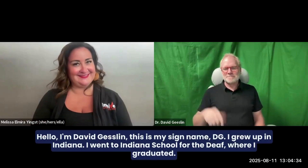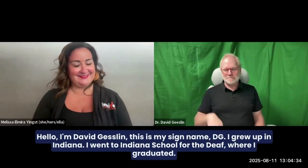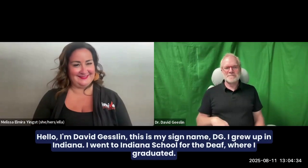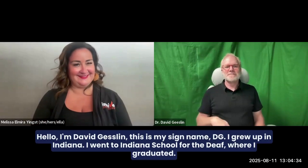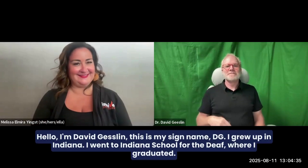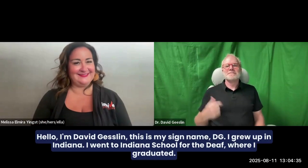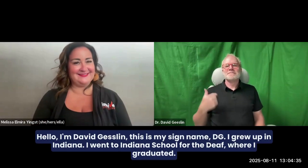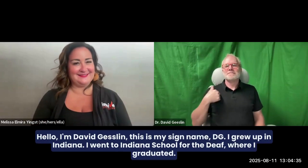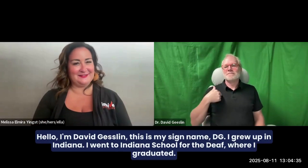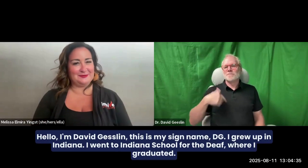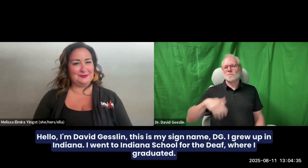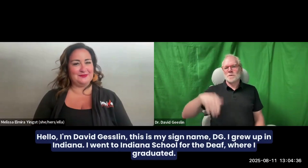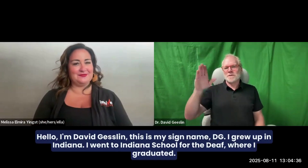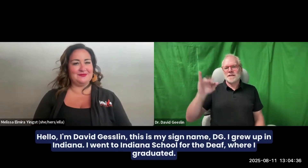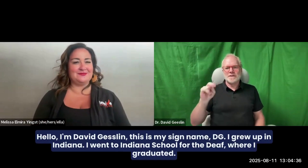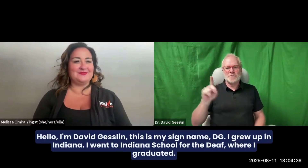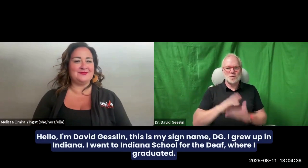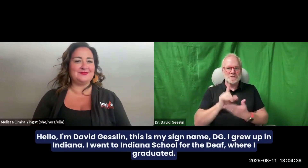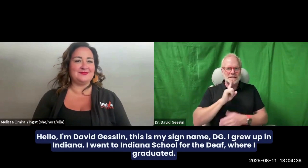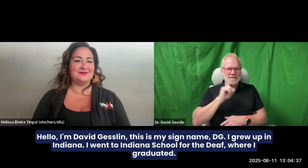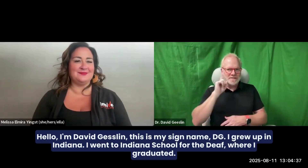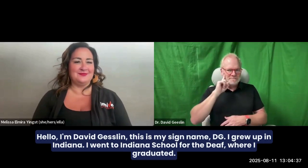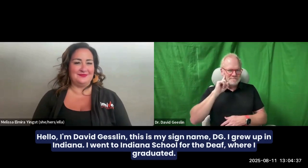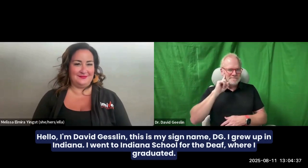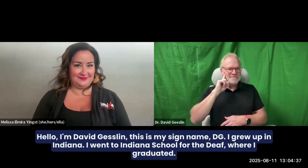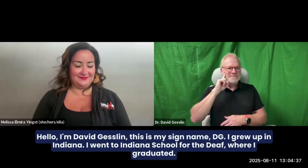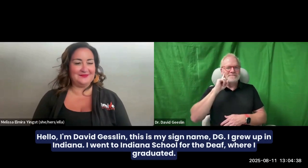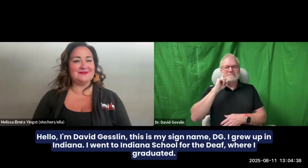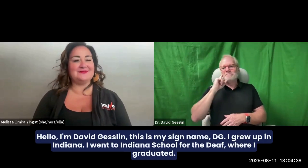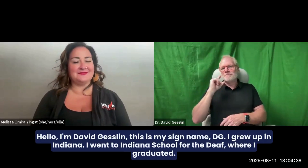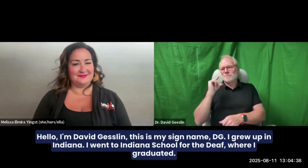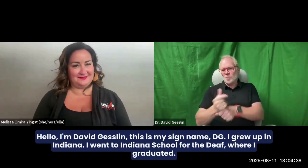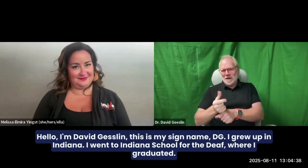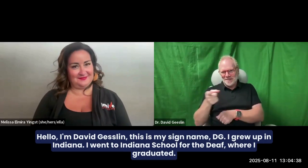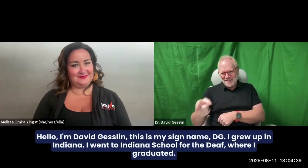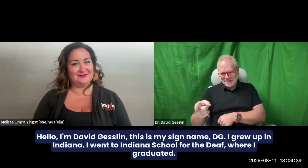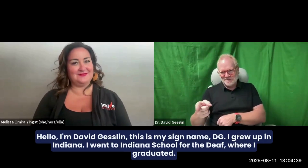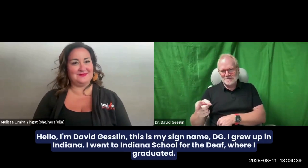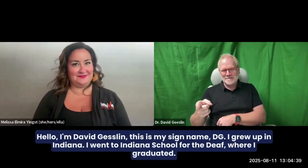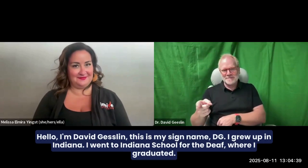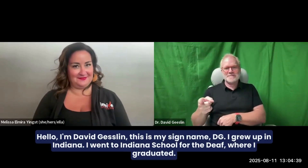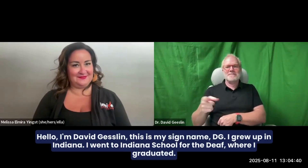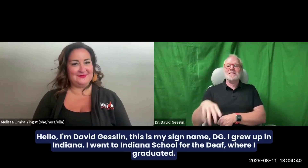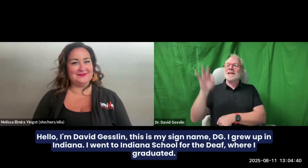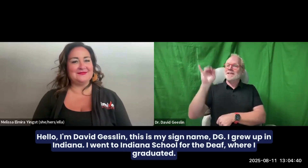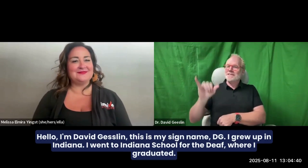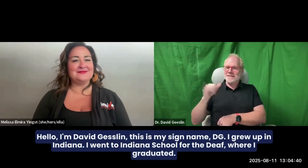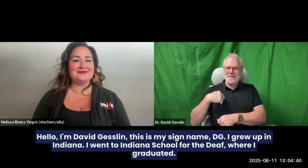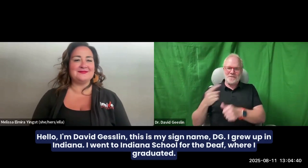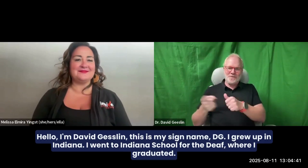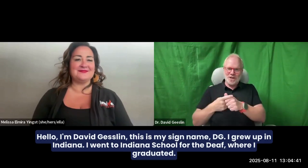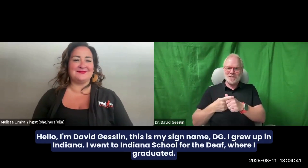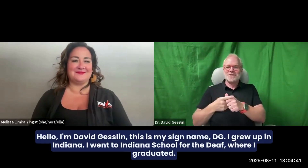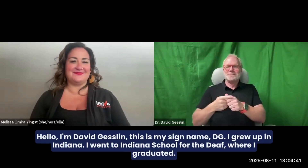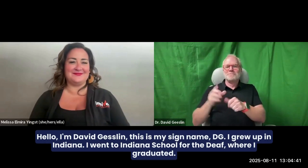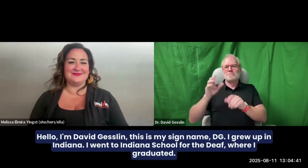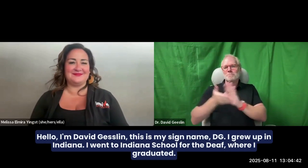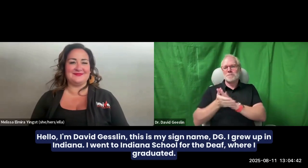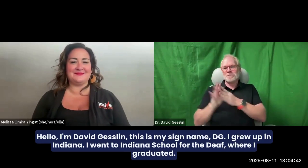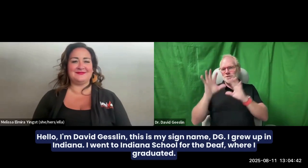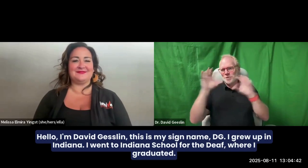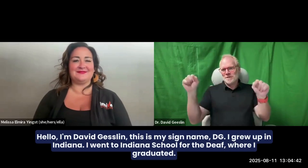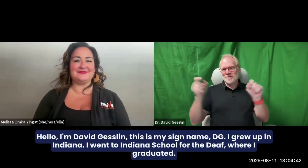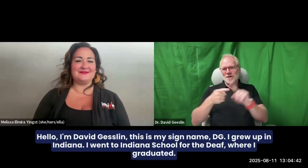Hello, I'm David Geeslin. This is my sign name, DG. I grew up in Indiana. I went to Indiana School for the Deaf, where I